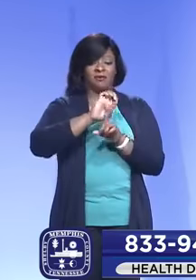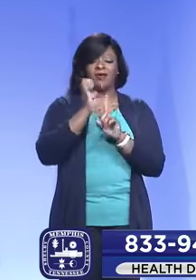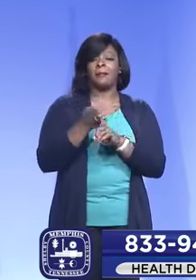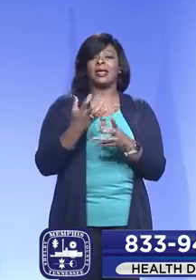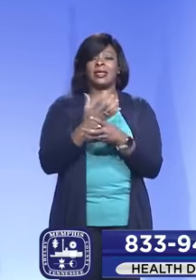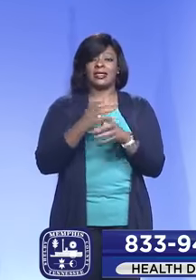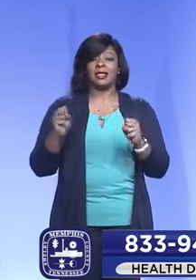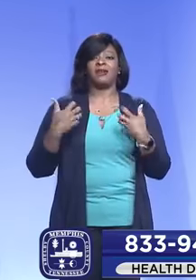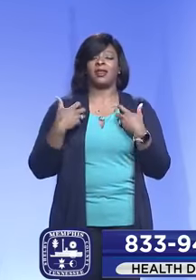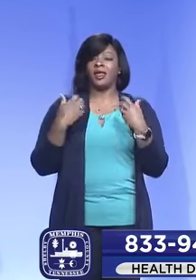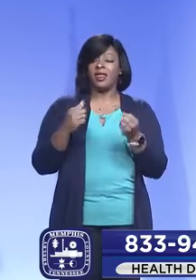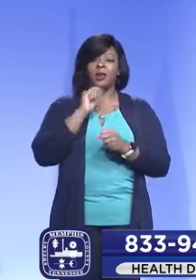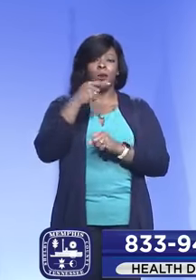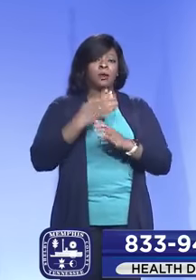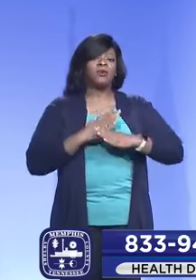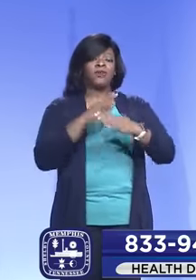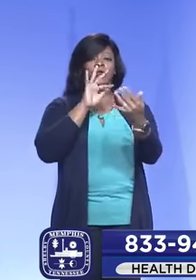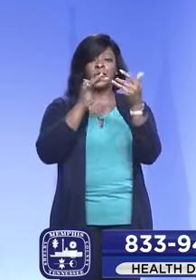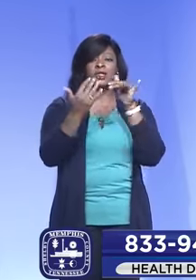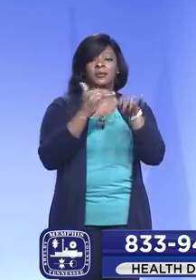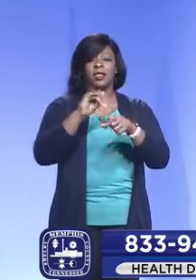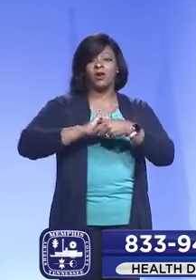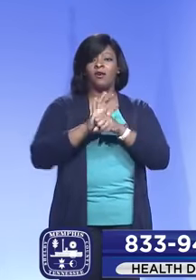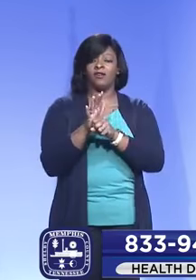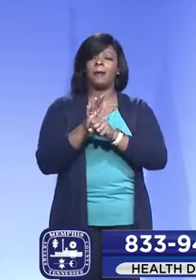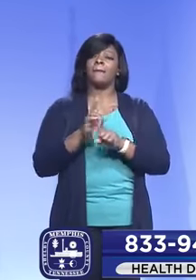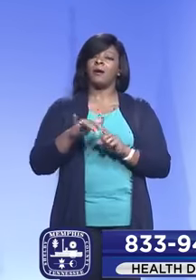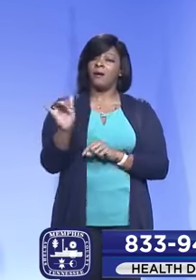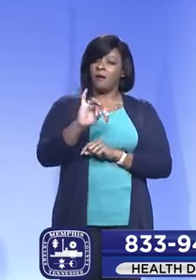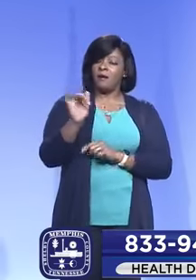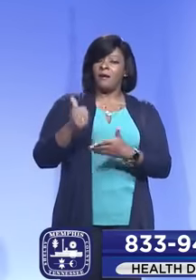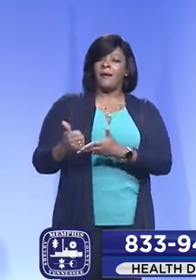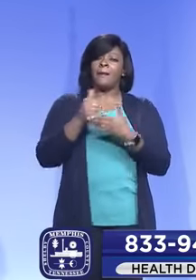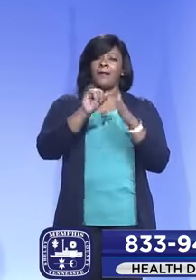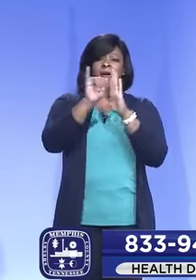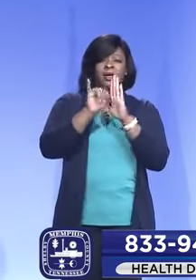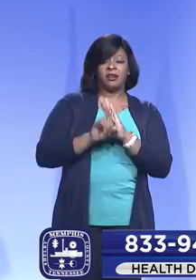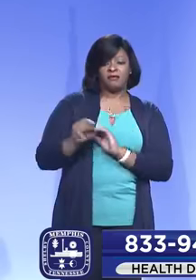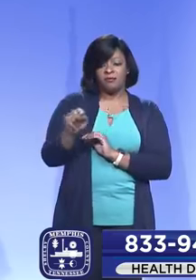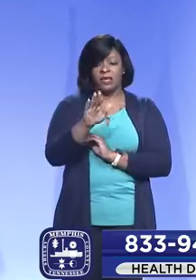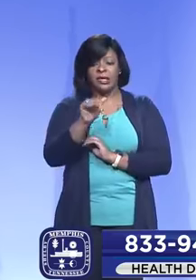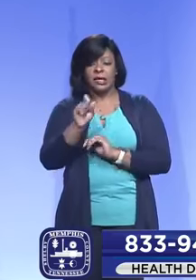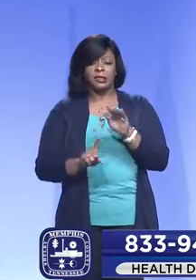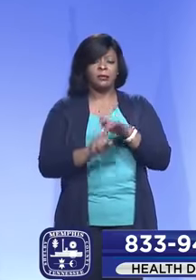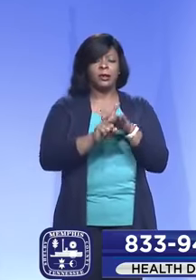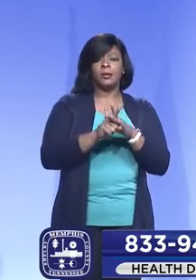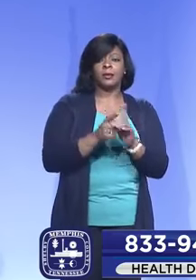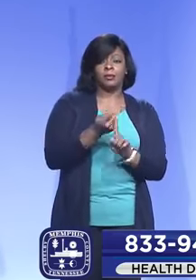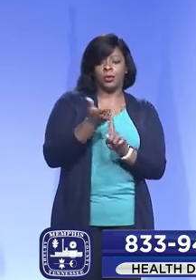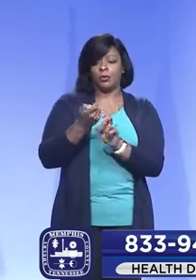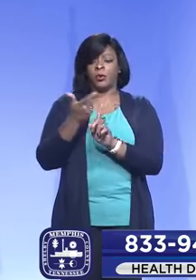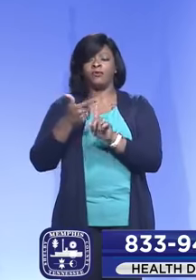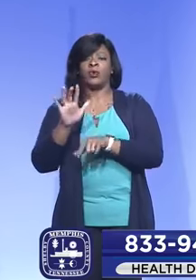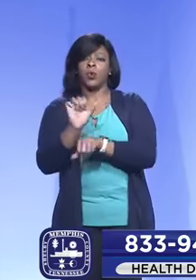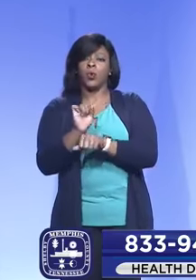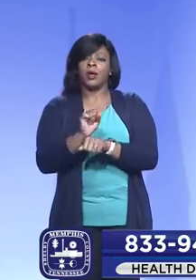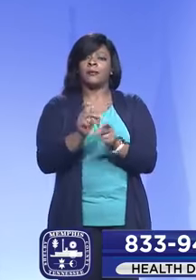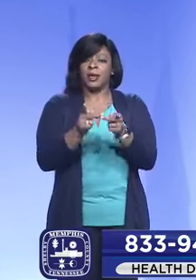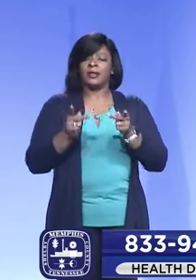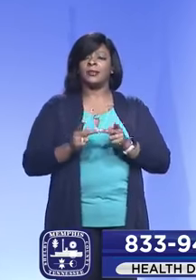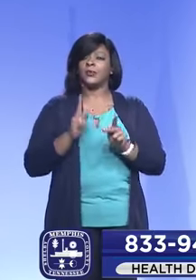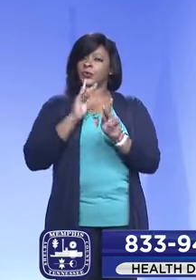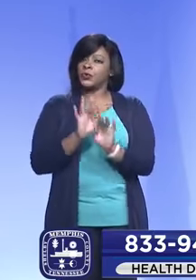workplace, not just to prevent the transmission of COVID, but also to help identify cases and exclude them from the workplace. It